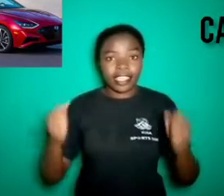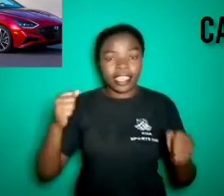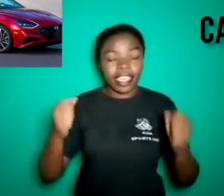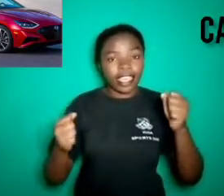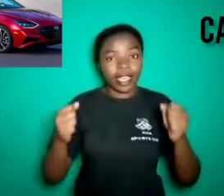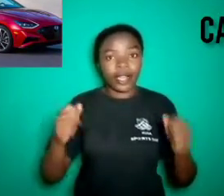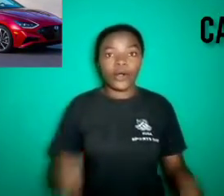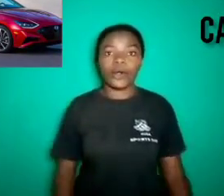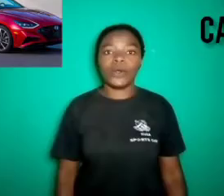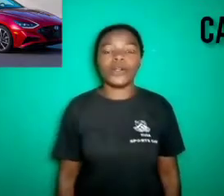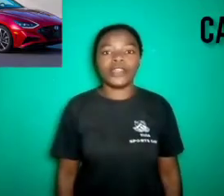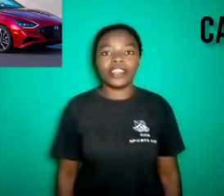Car or